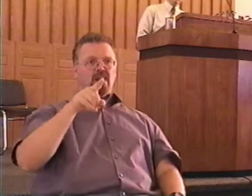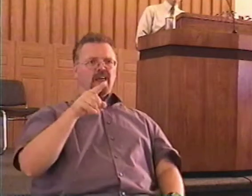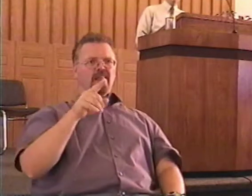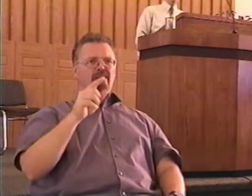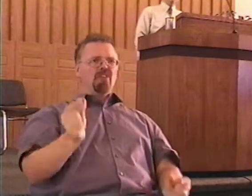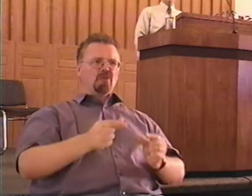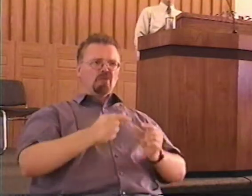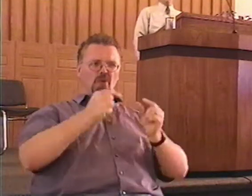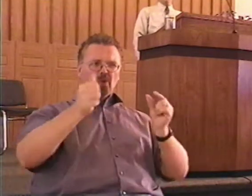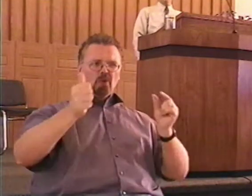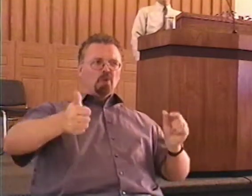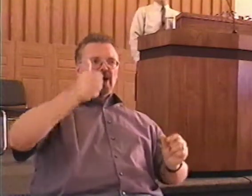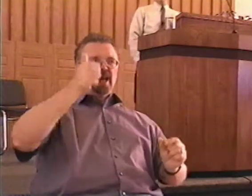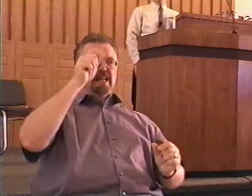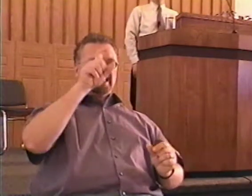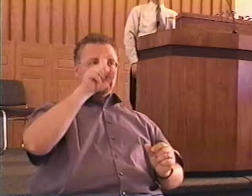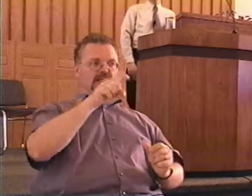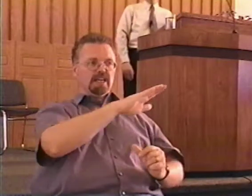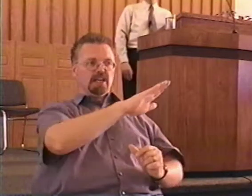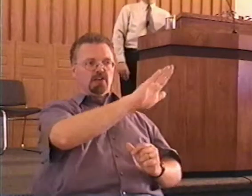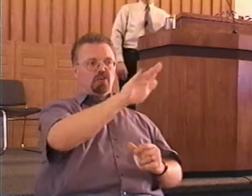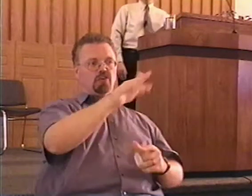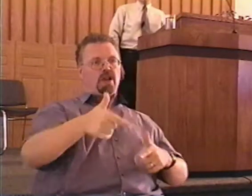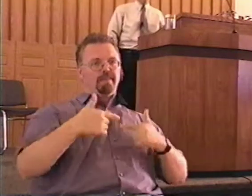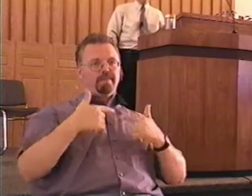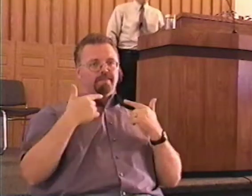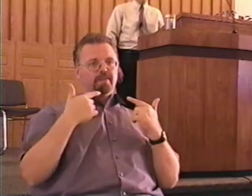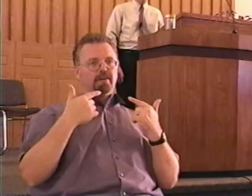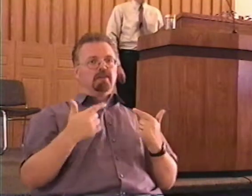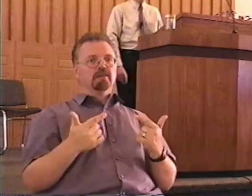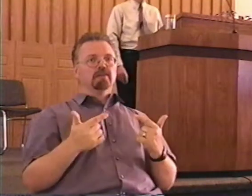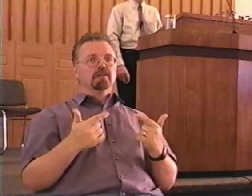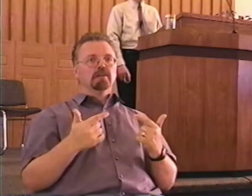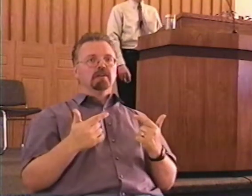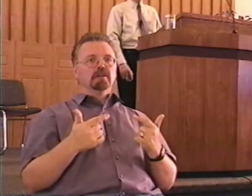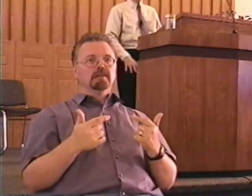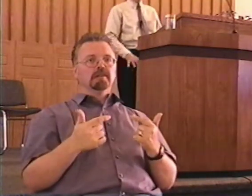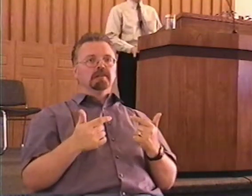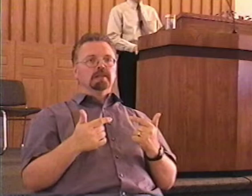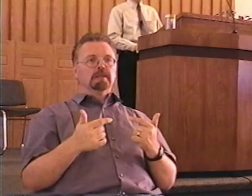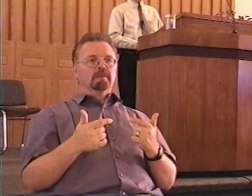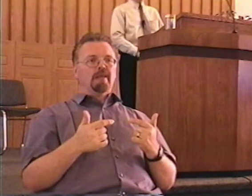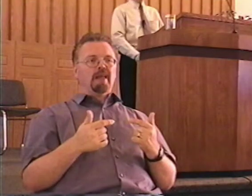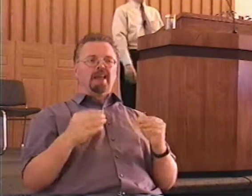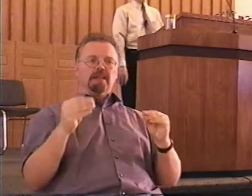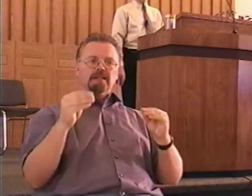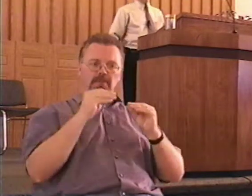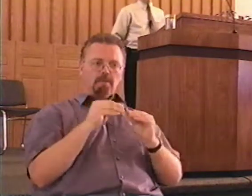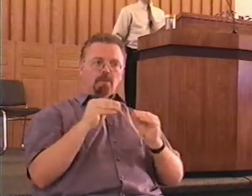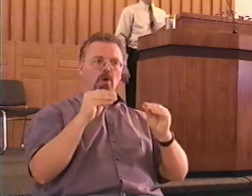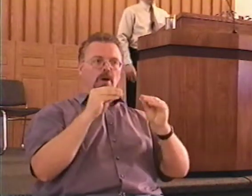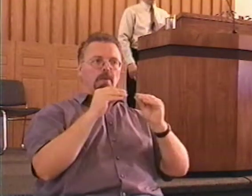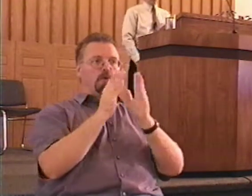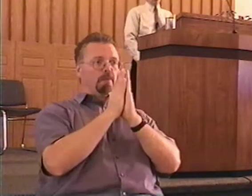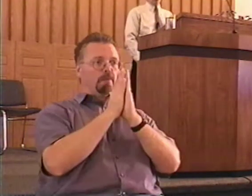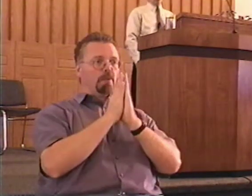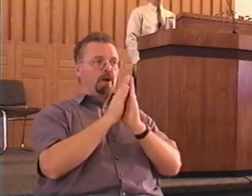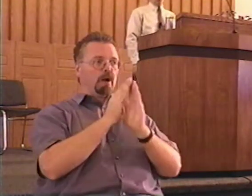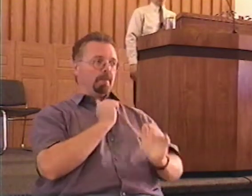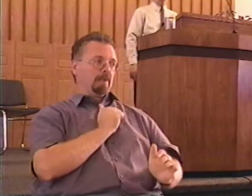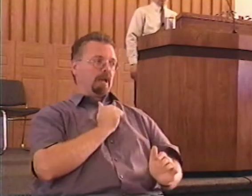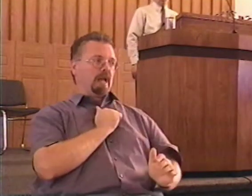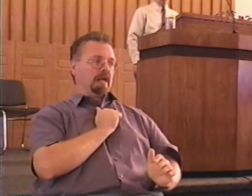greatest need in your life. And it has been more and more of a prayer of mine here in